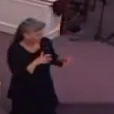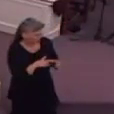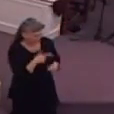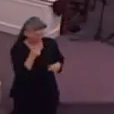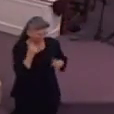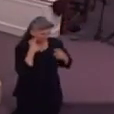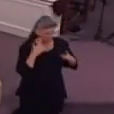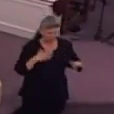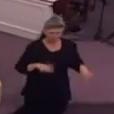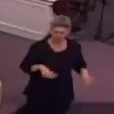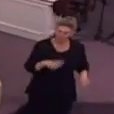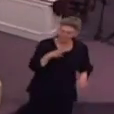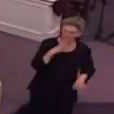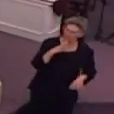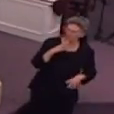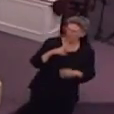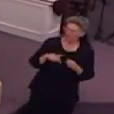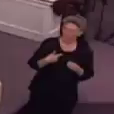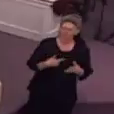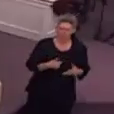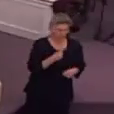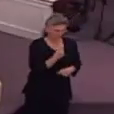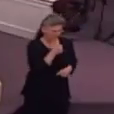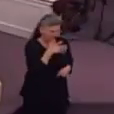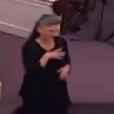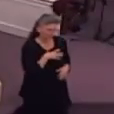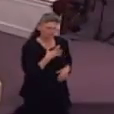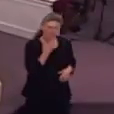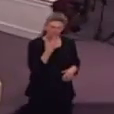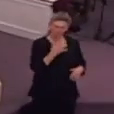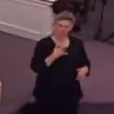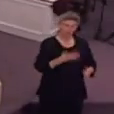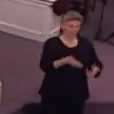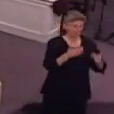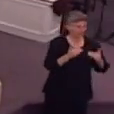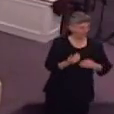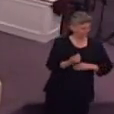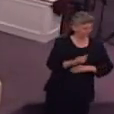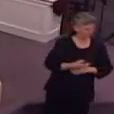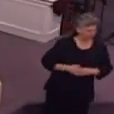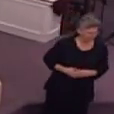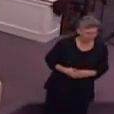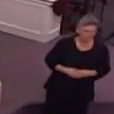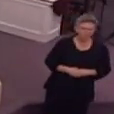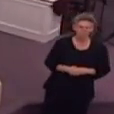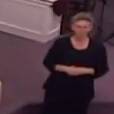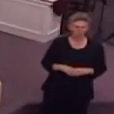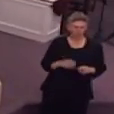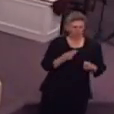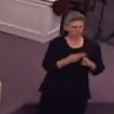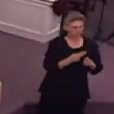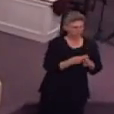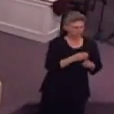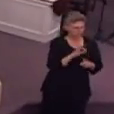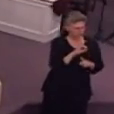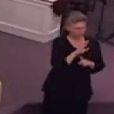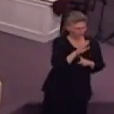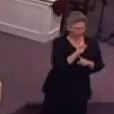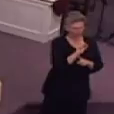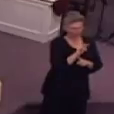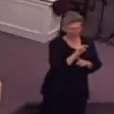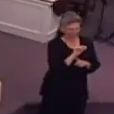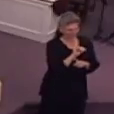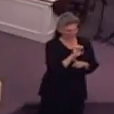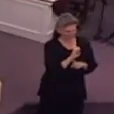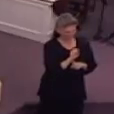they were loud, and they were talking about one of the ladies having a birthday the next day, and that her name was Frances. And so